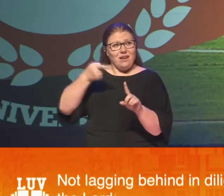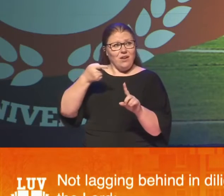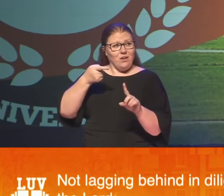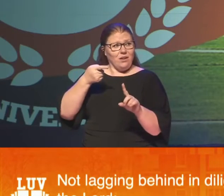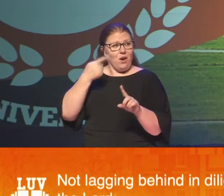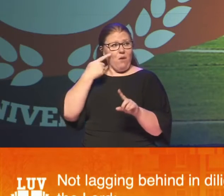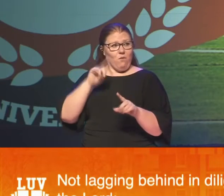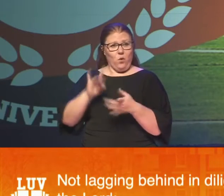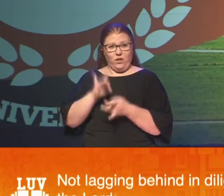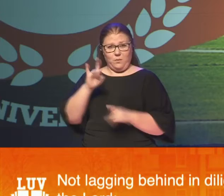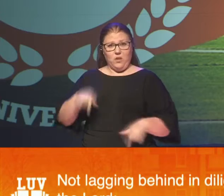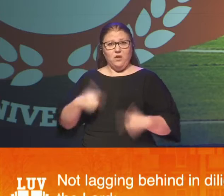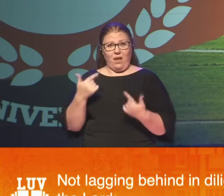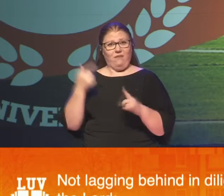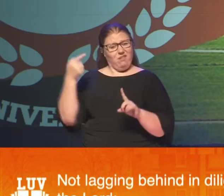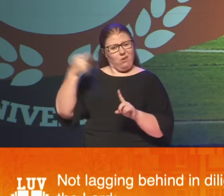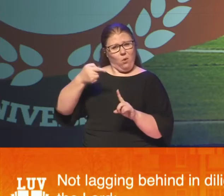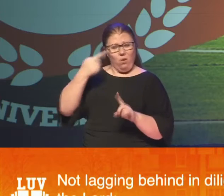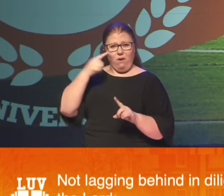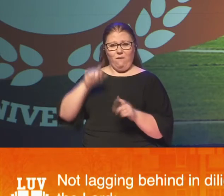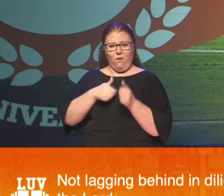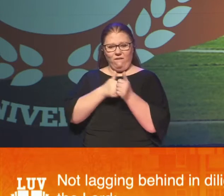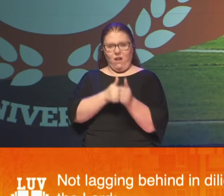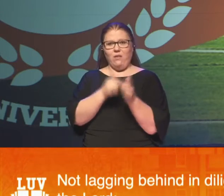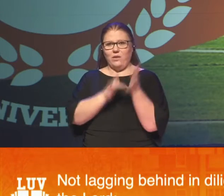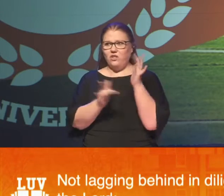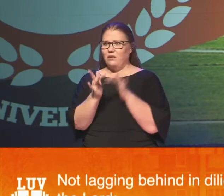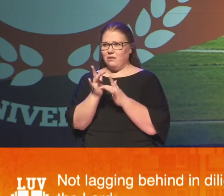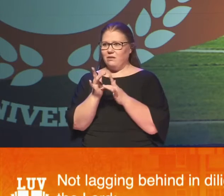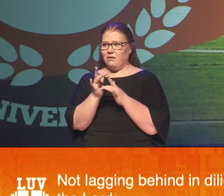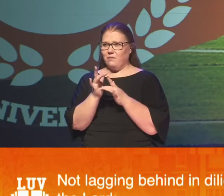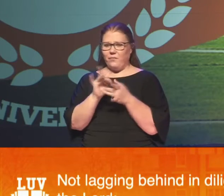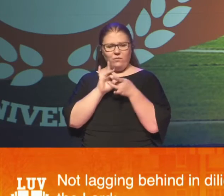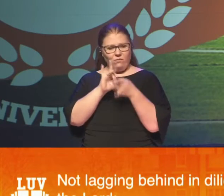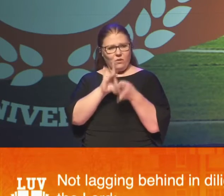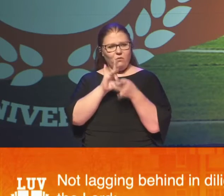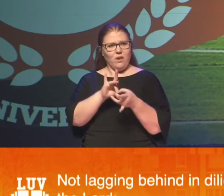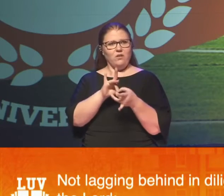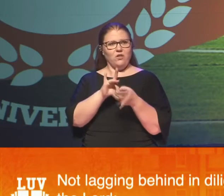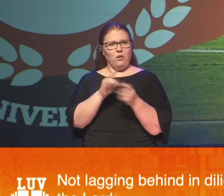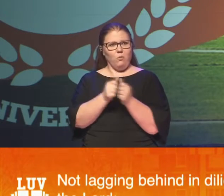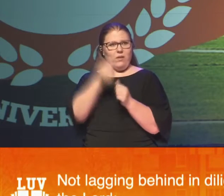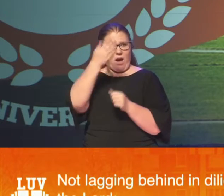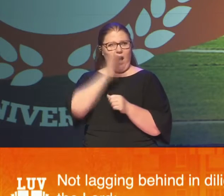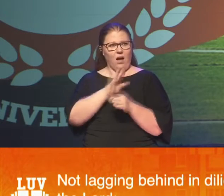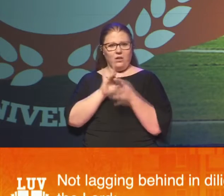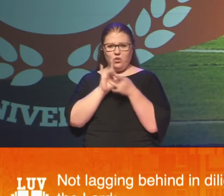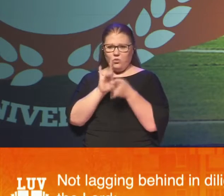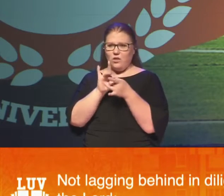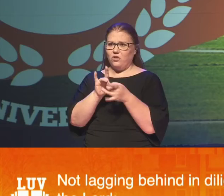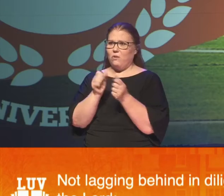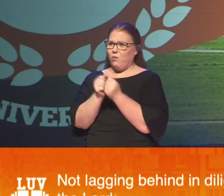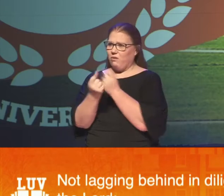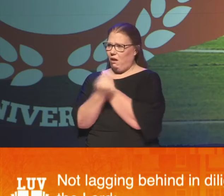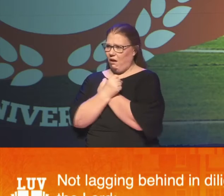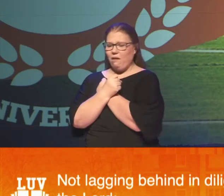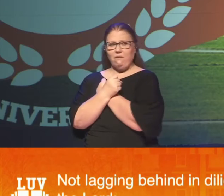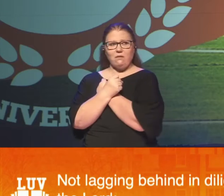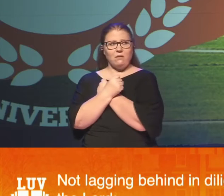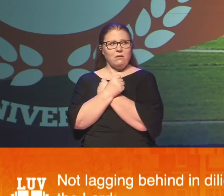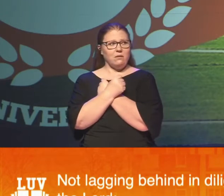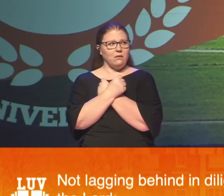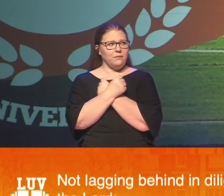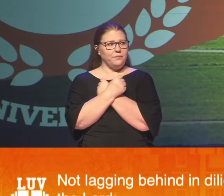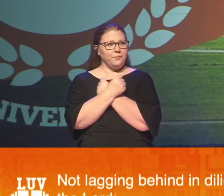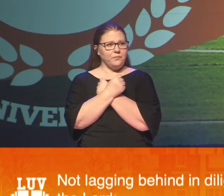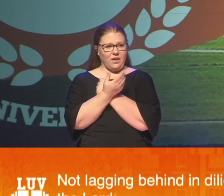your spiritual life. There's an intentionality to following Jesus. There's a relationship with God. There's a relationship with love,